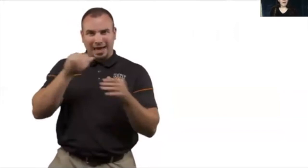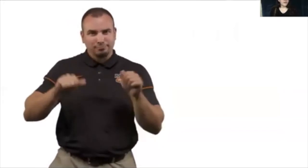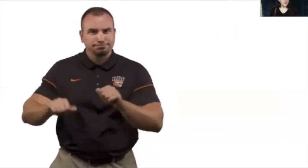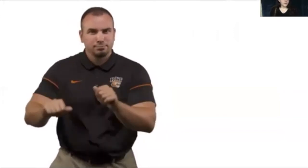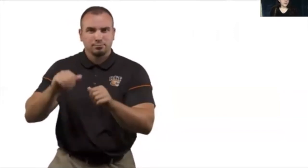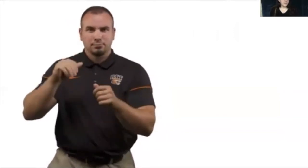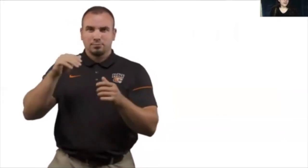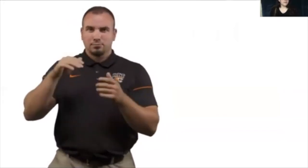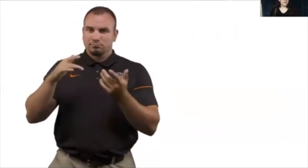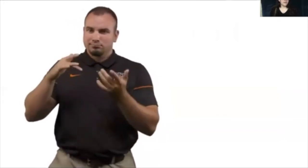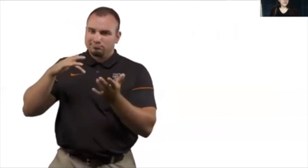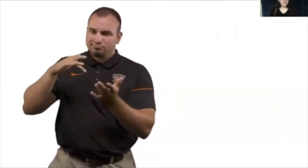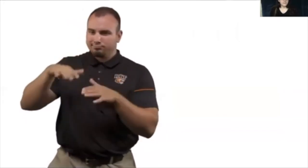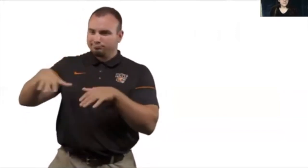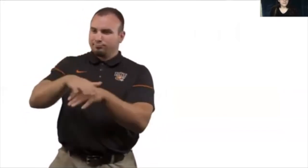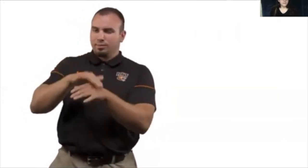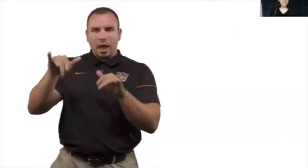How often should you be cleaning surfaces?